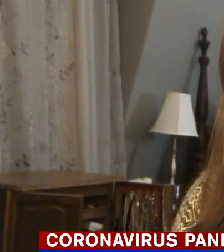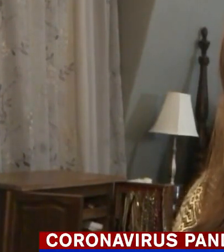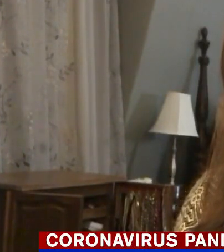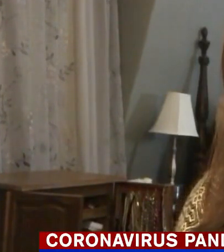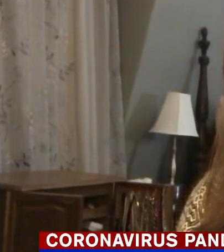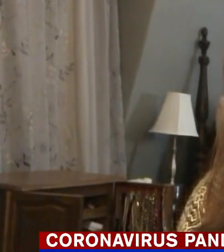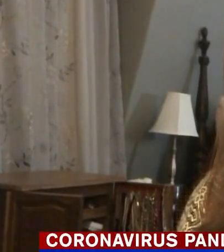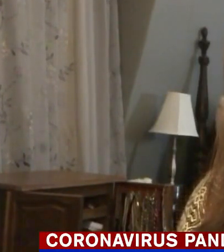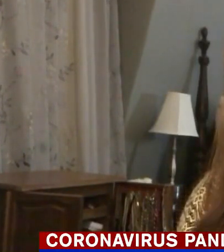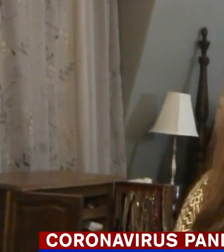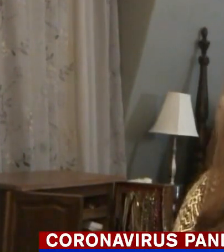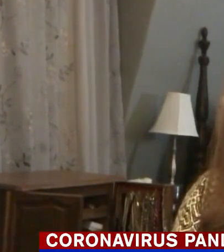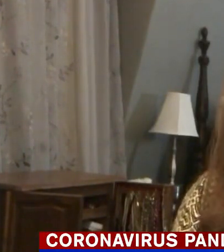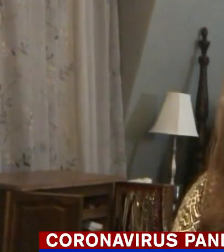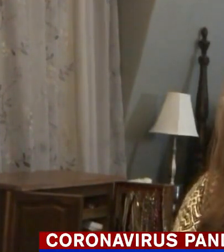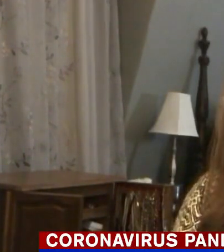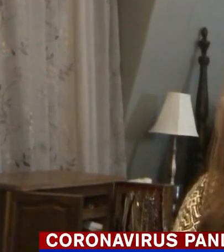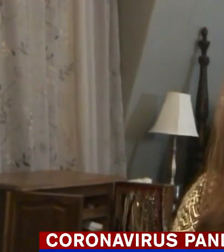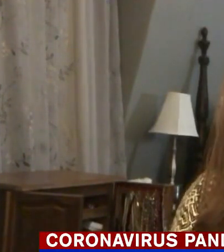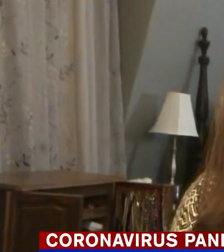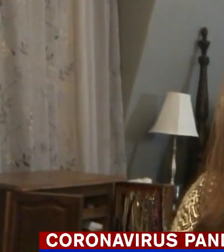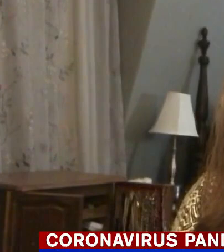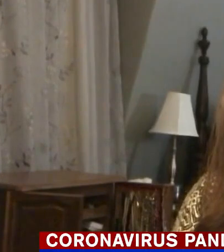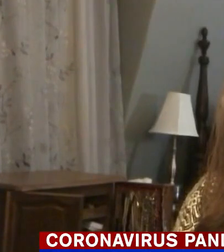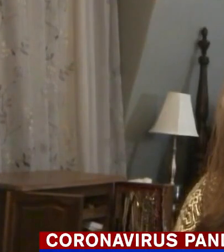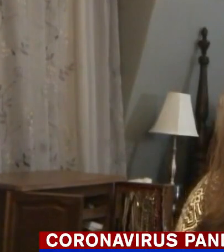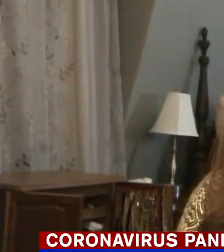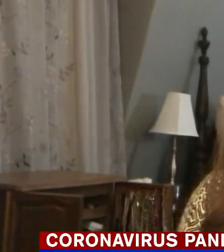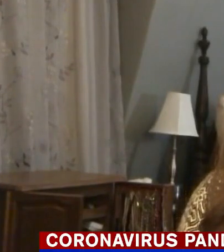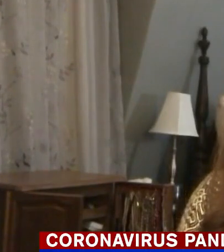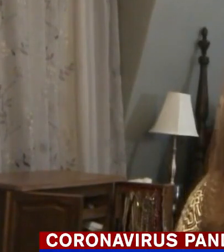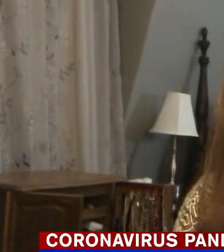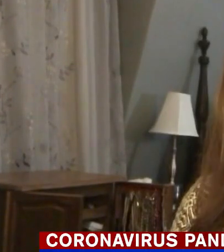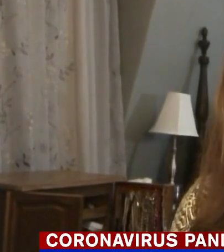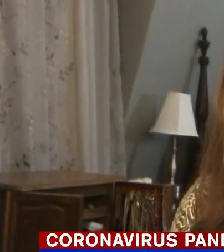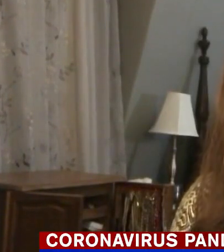COVID-19 vaccine on Wednesday. For Western Mass News, I'm Sarah Gurnelli.